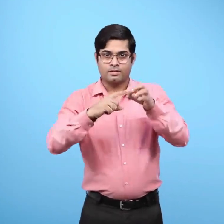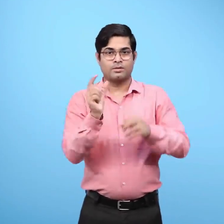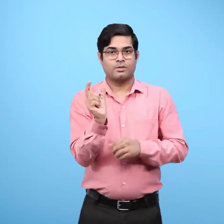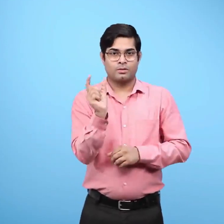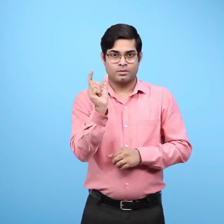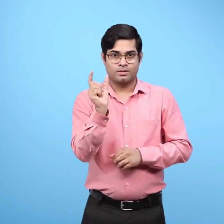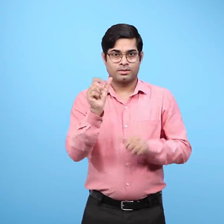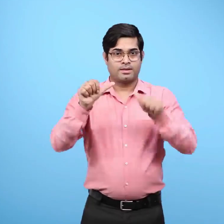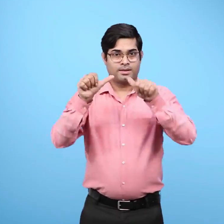quadrilateral,